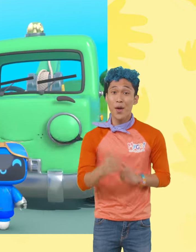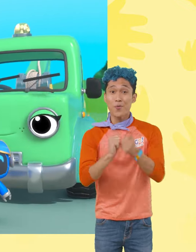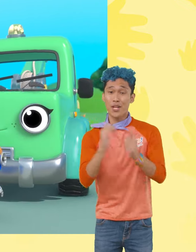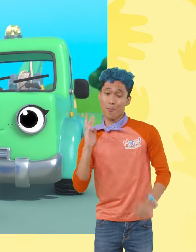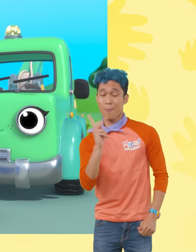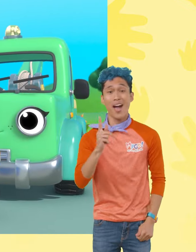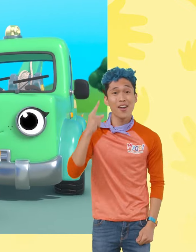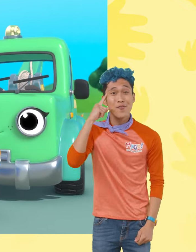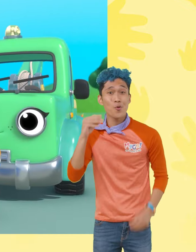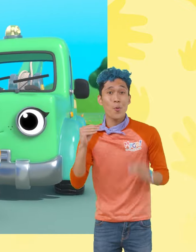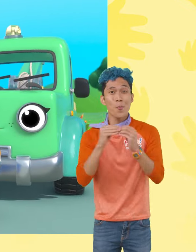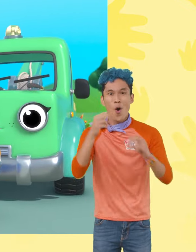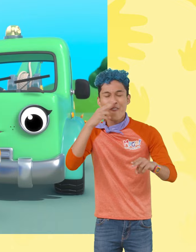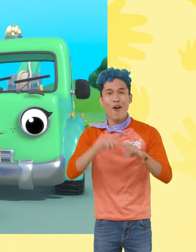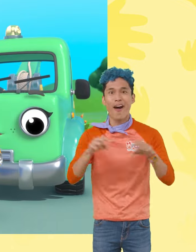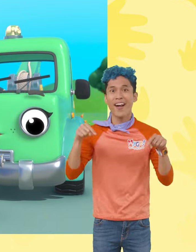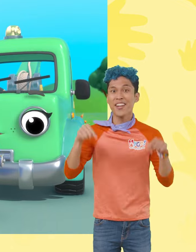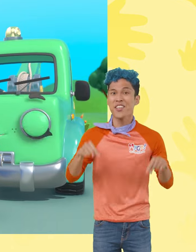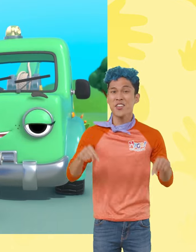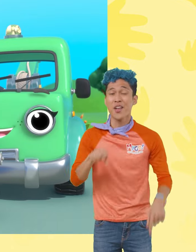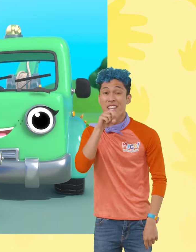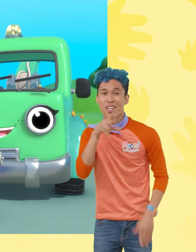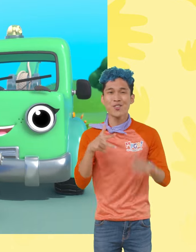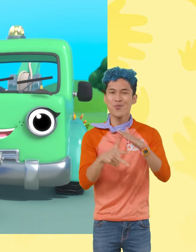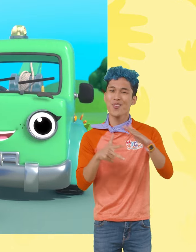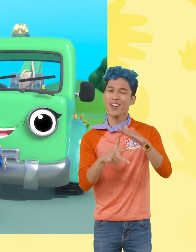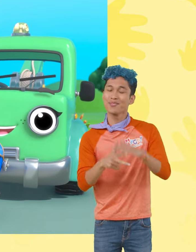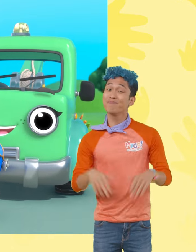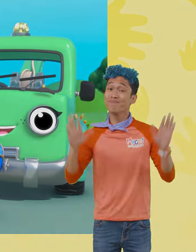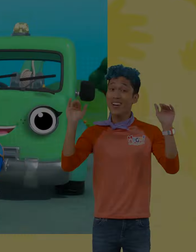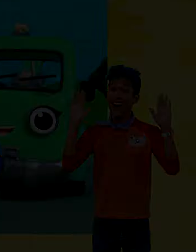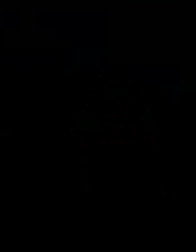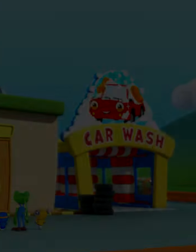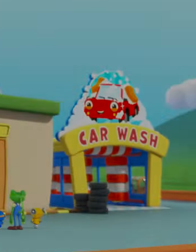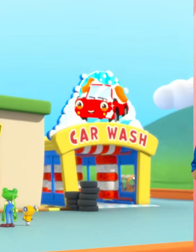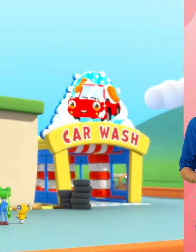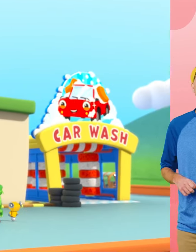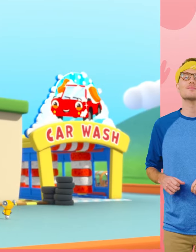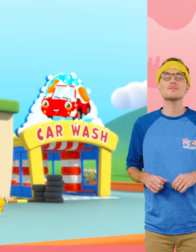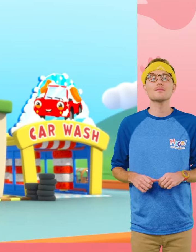Oh. Race back for more fun at Gecko's Garage. Bye!